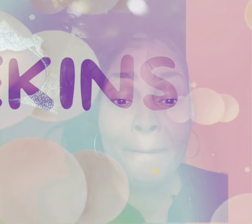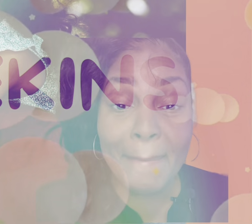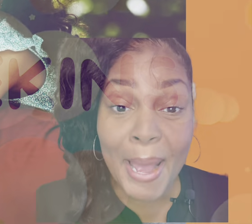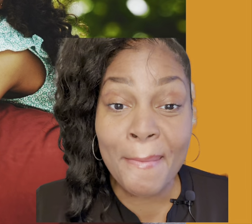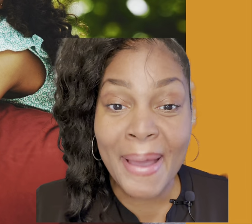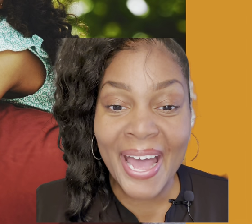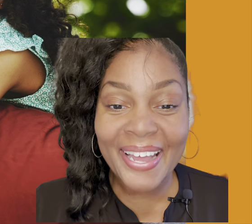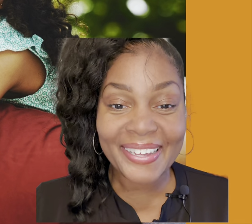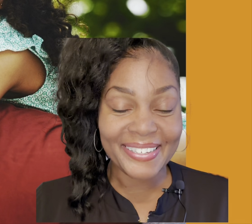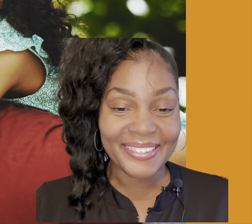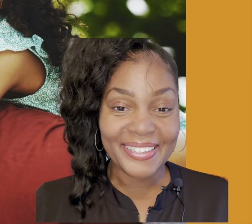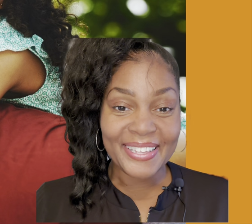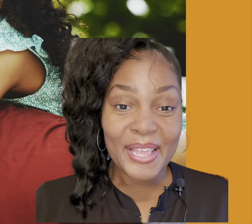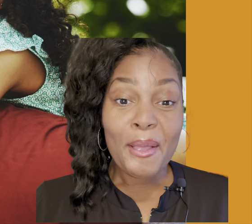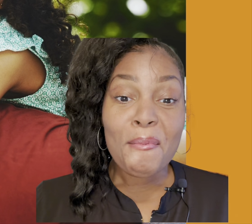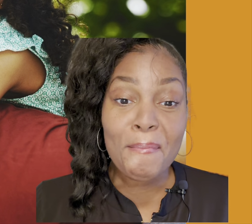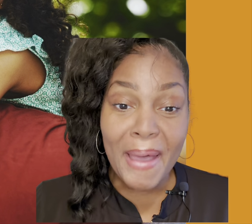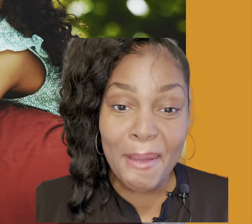Mama,